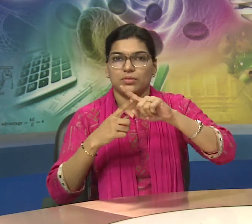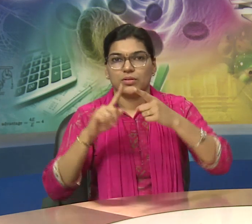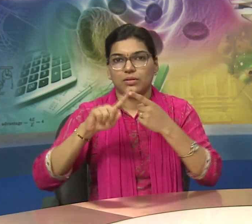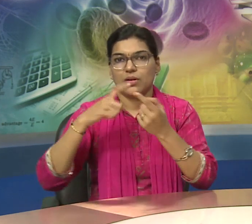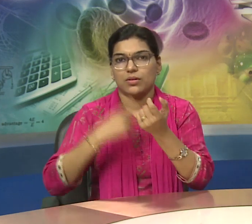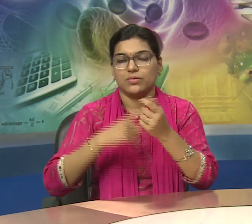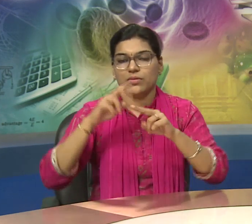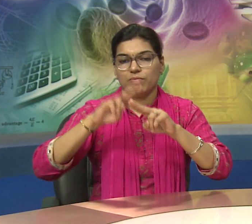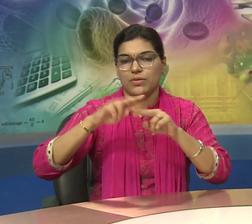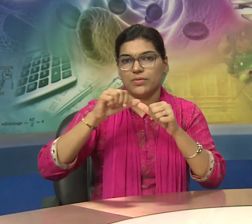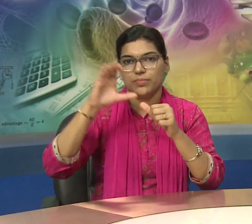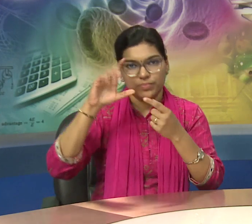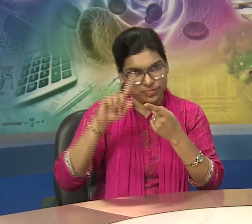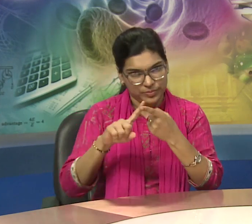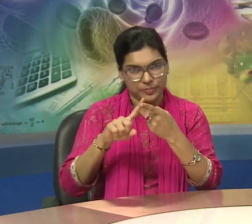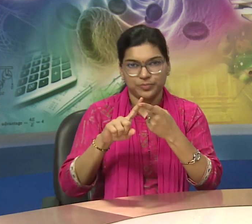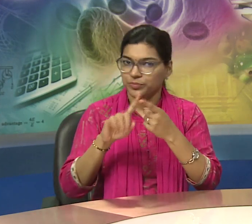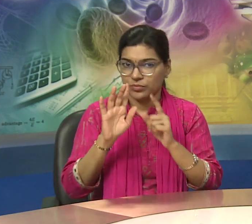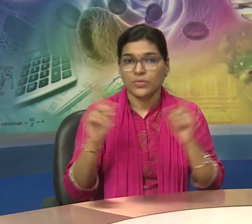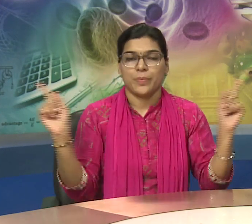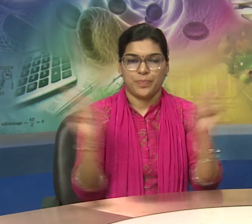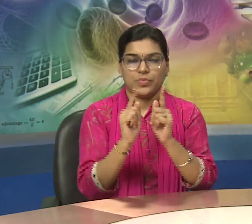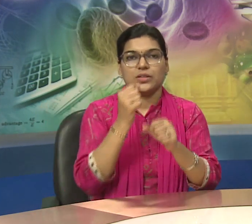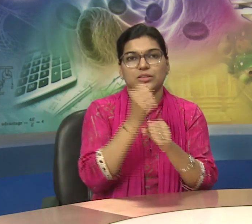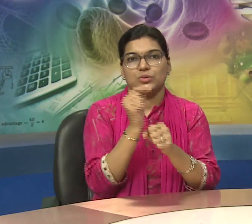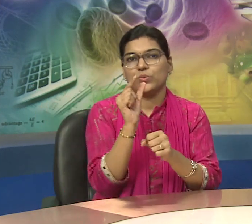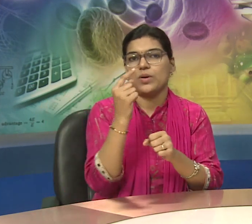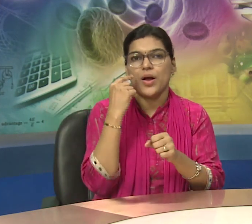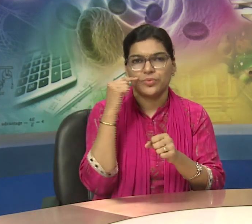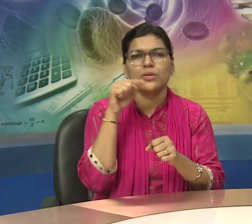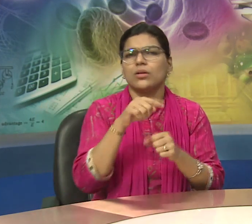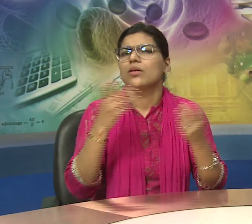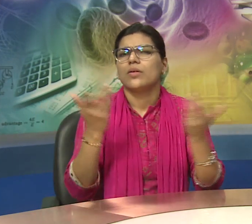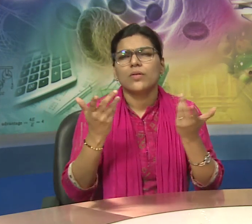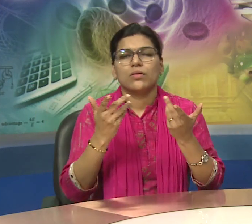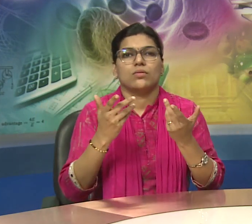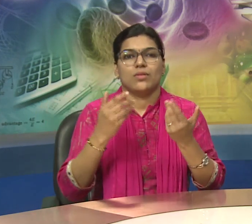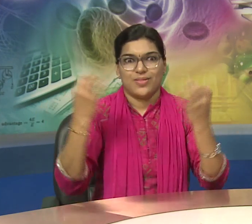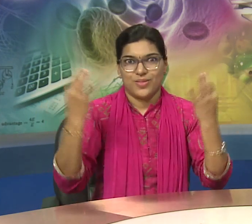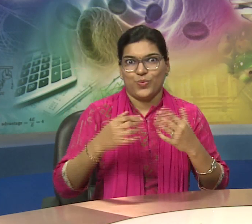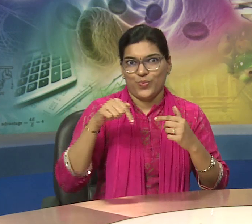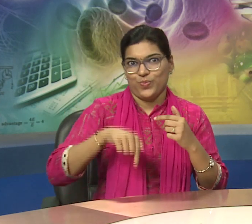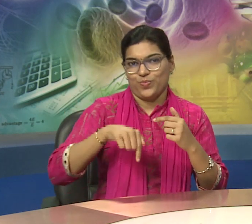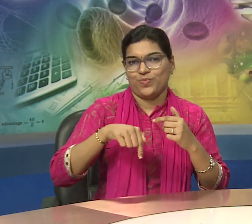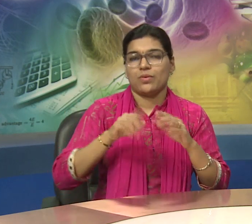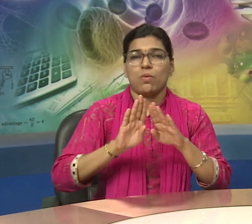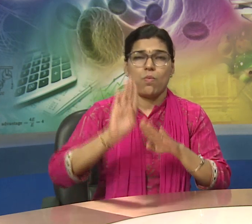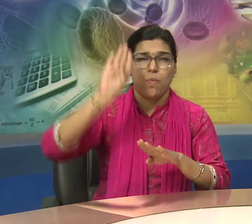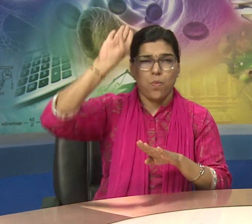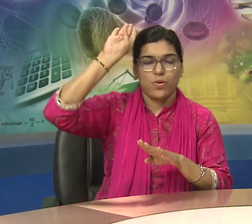interface. In short, we call it as GUI. This is the newer version of the CLI. In